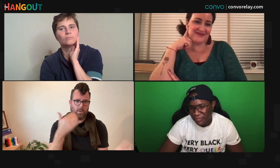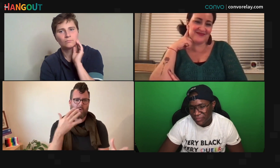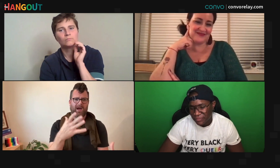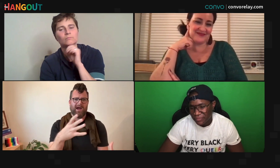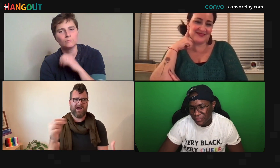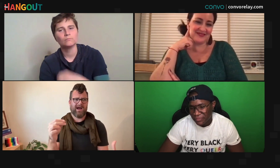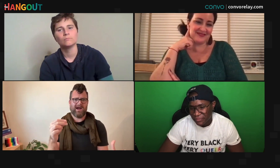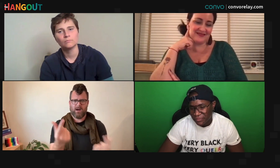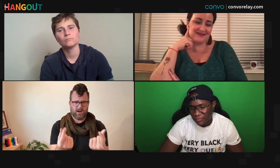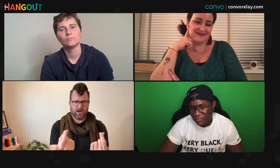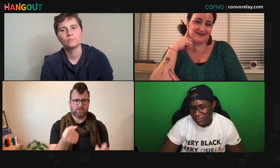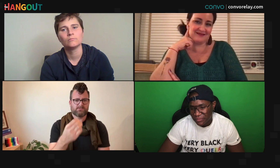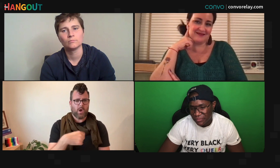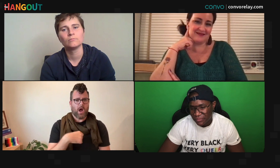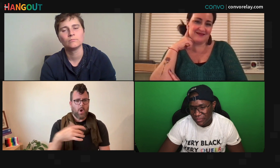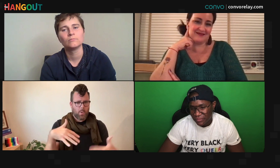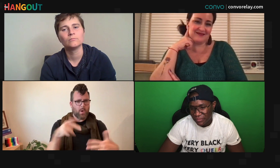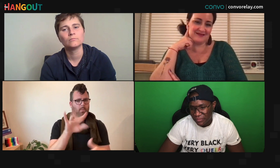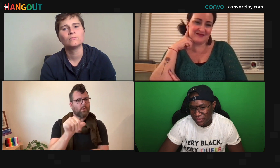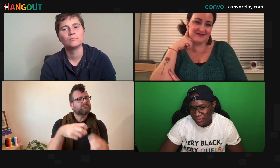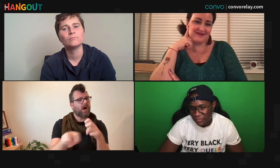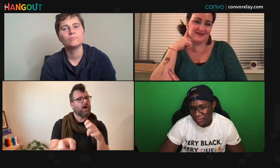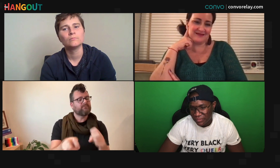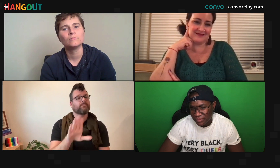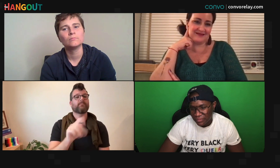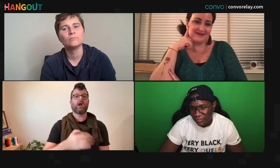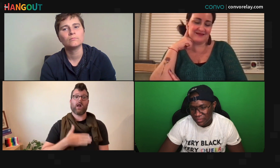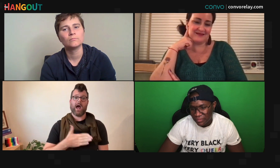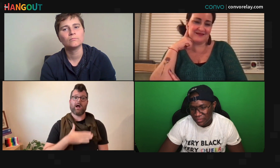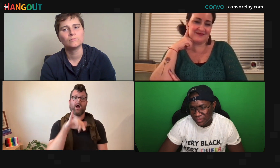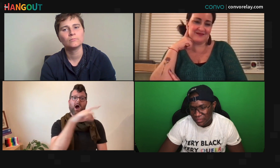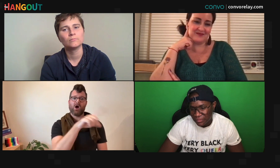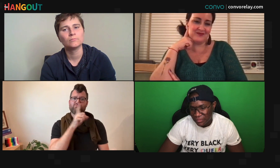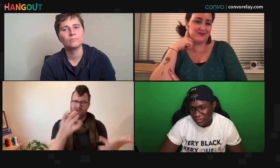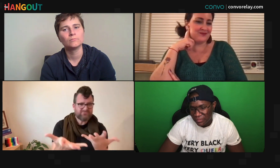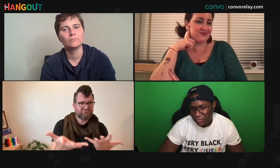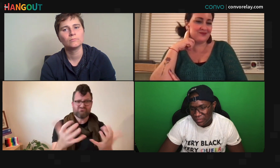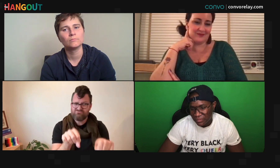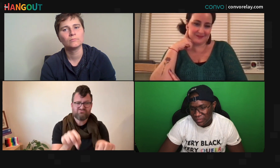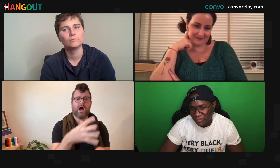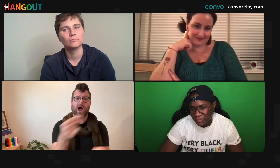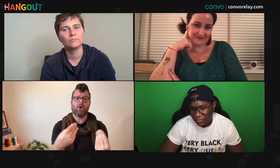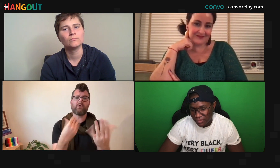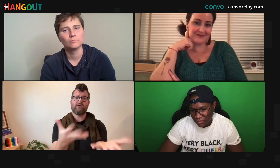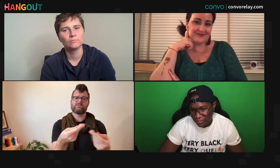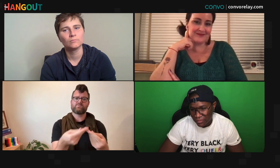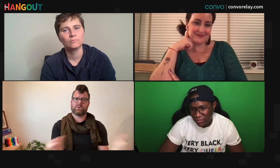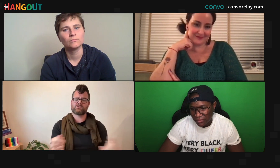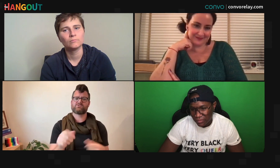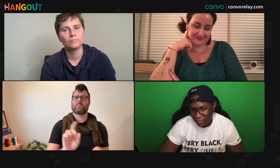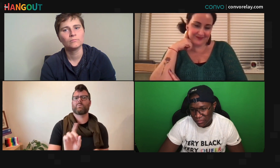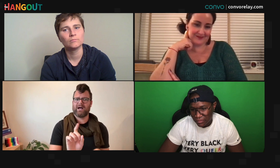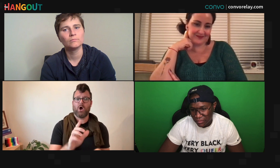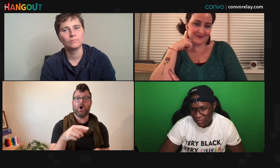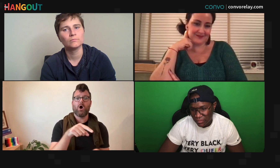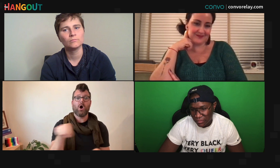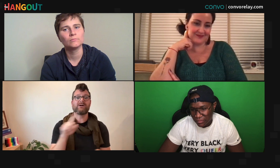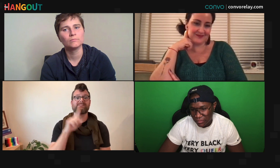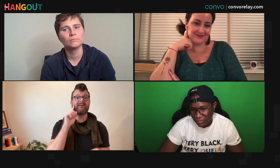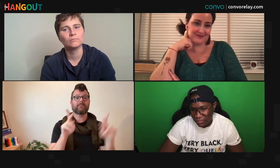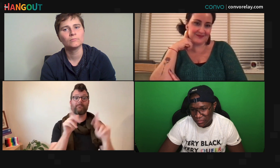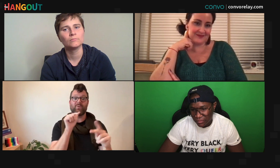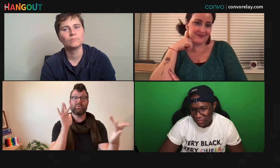I'll still be alive and, I'll still be doing this because who knows what's going to happen tomorrow, but it was really tough. And fortunately they worked with me and they provided